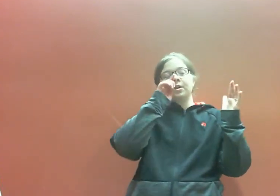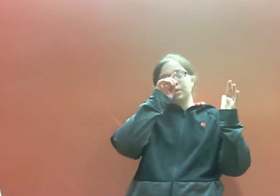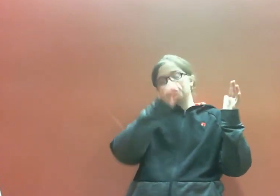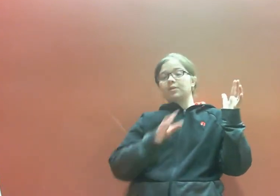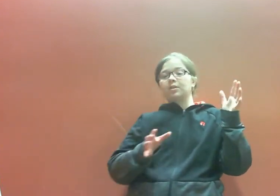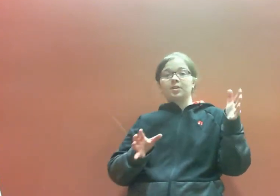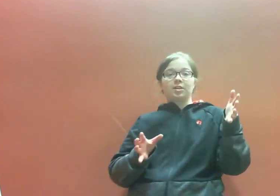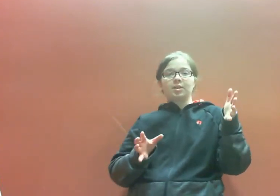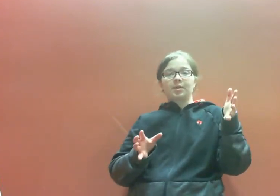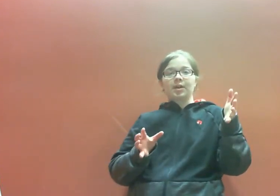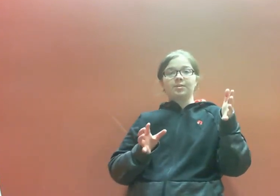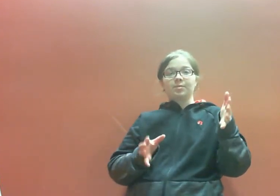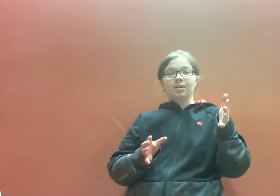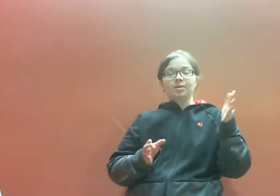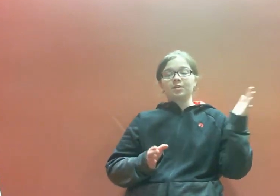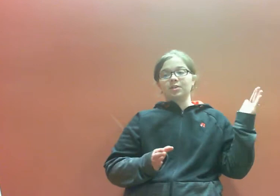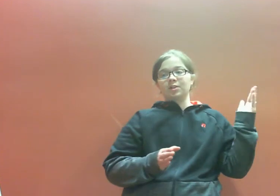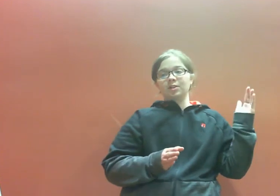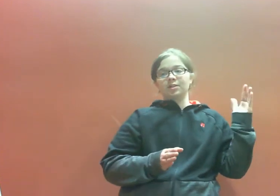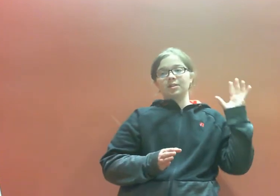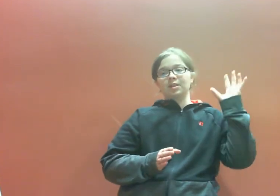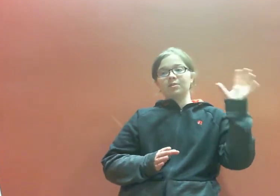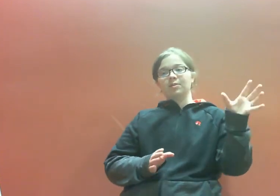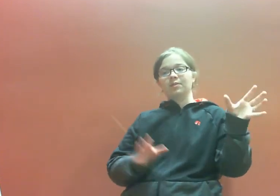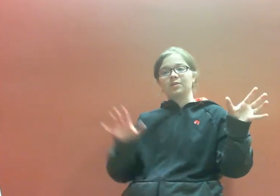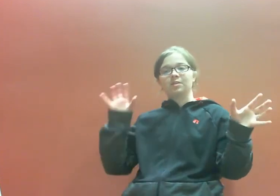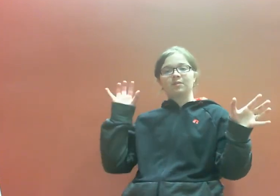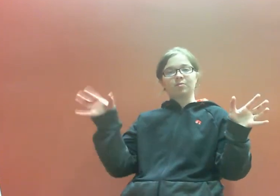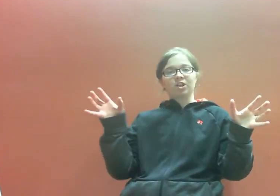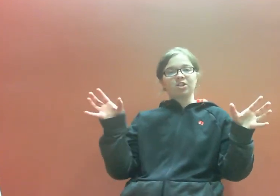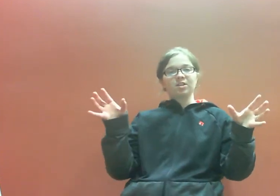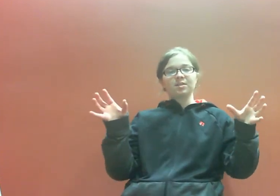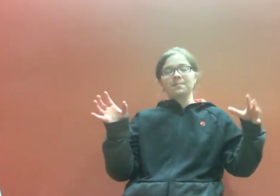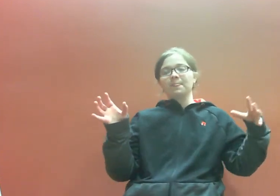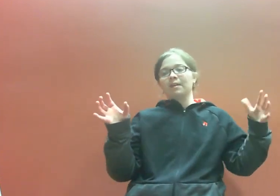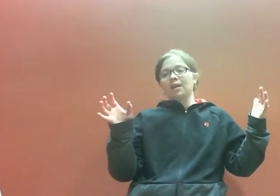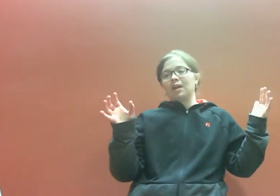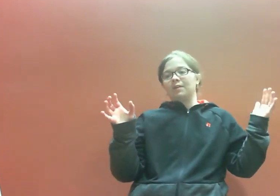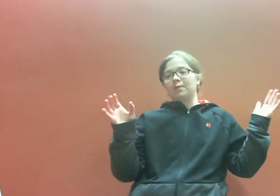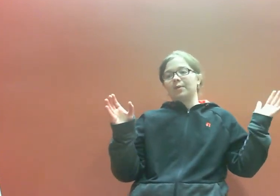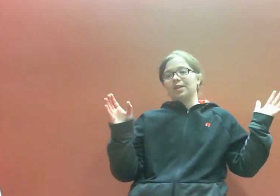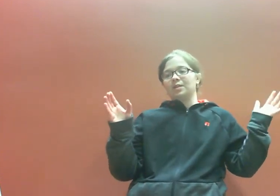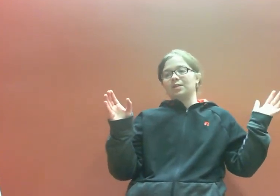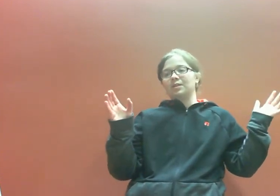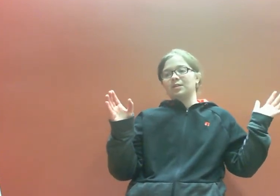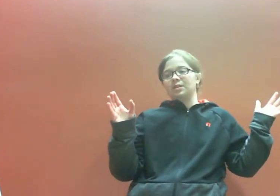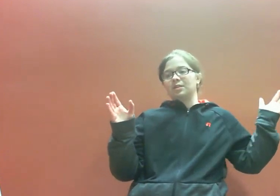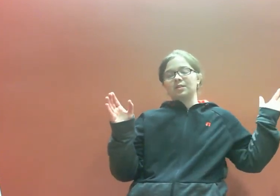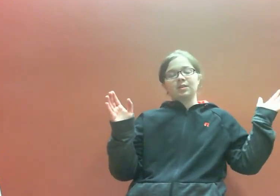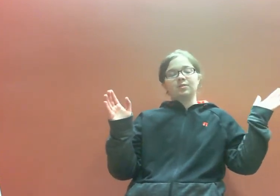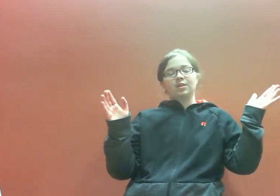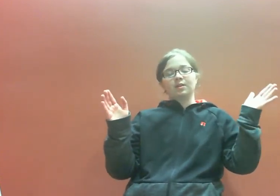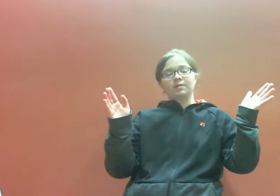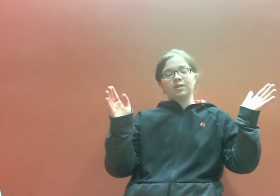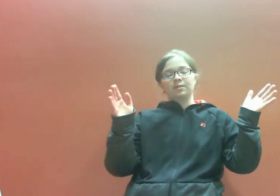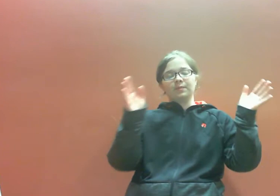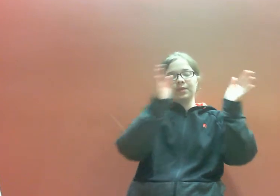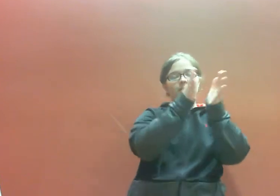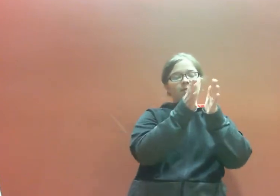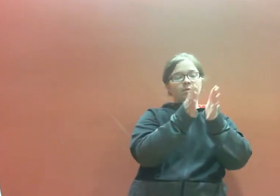So we're going to be talking about how it works. So it turns sound waves into vibrations, and the way it does this is the sound waves, the